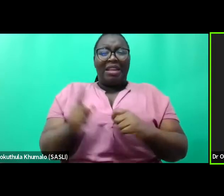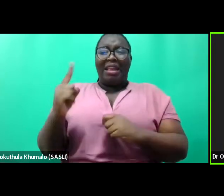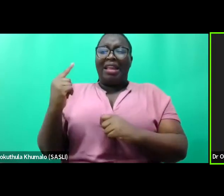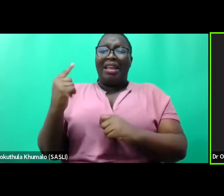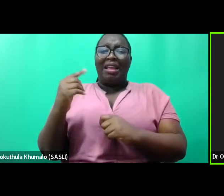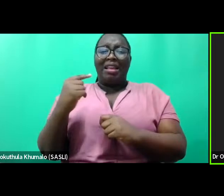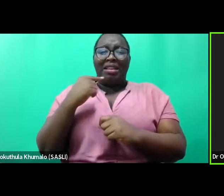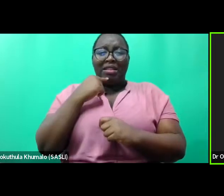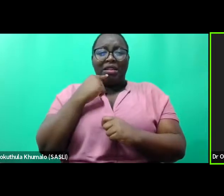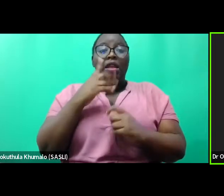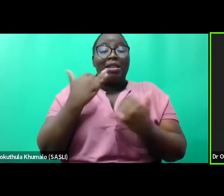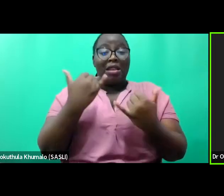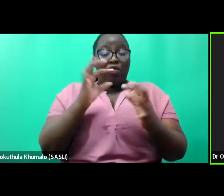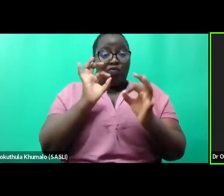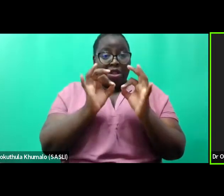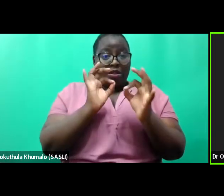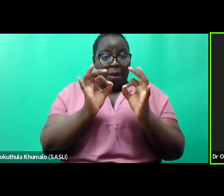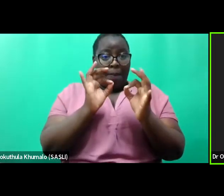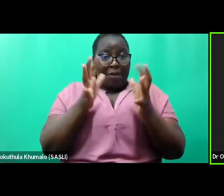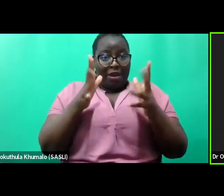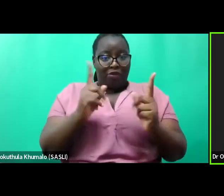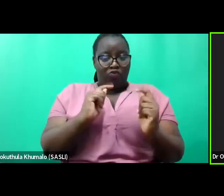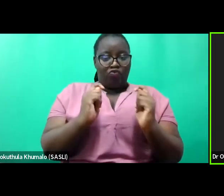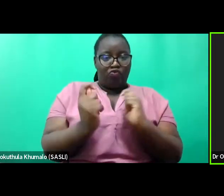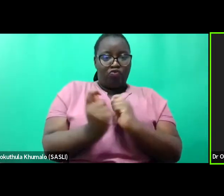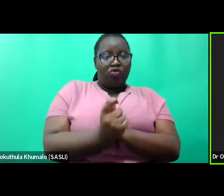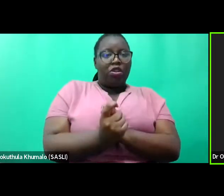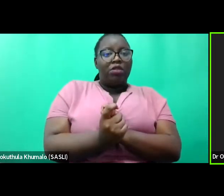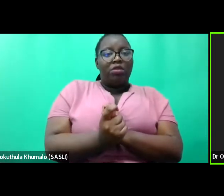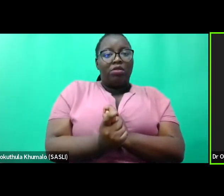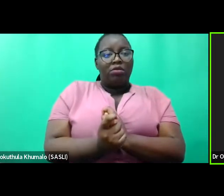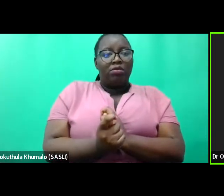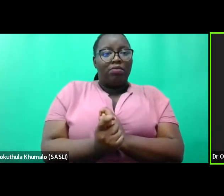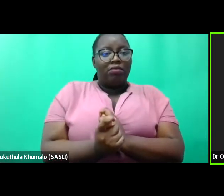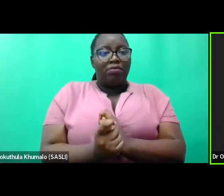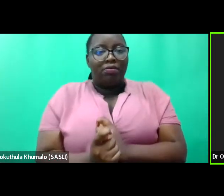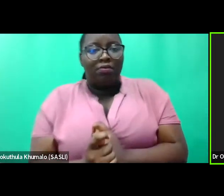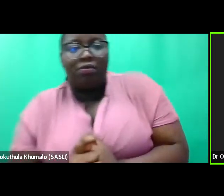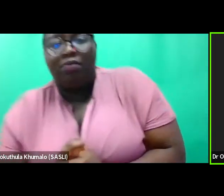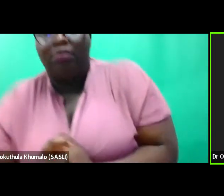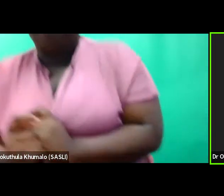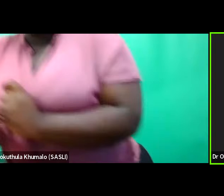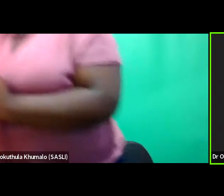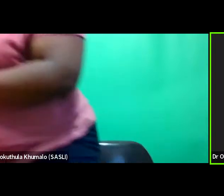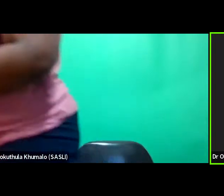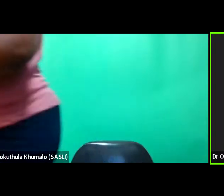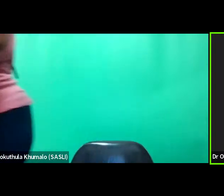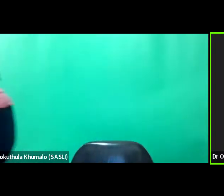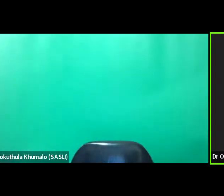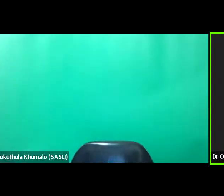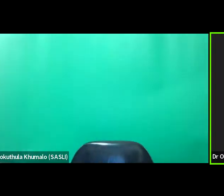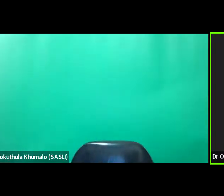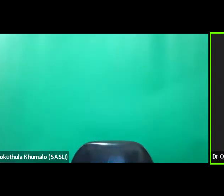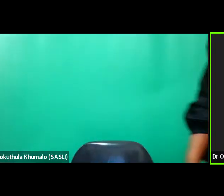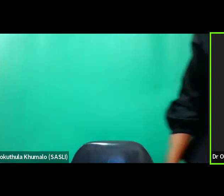oversight, and that was why they decided to include some of them in this program. That's one.